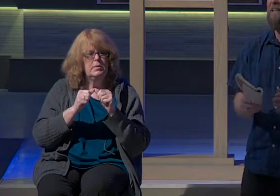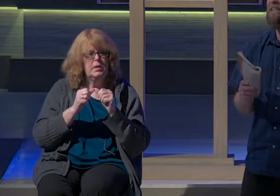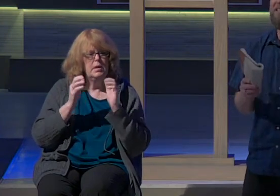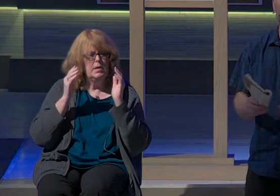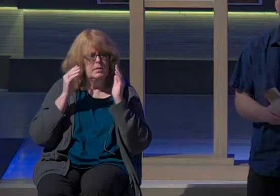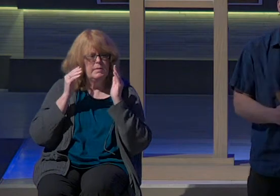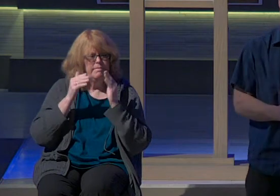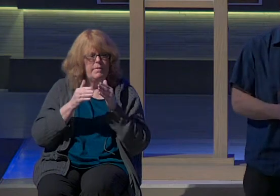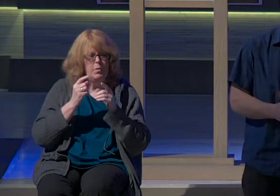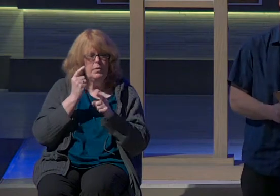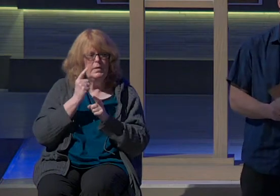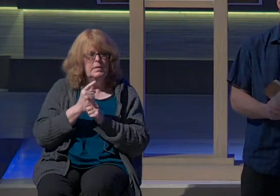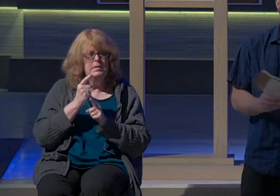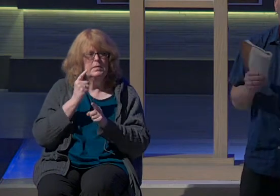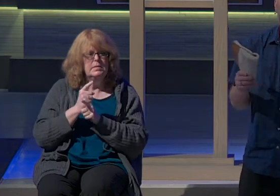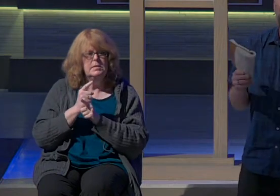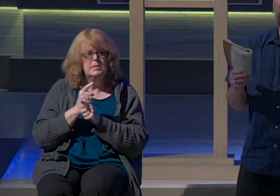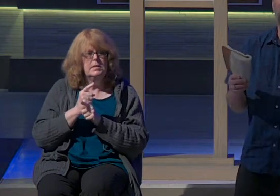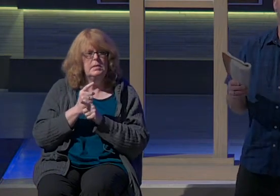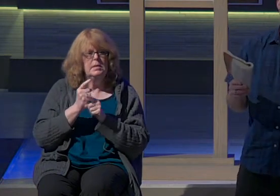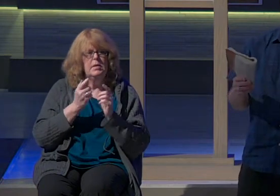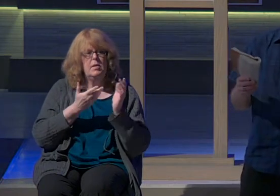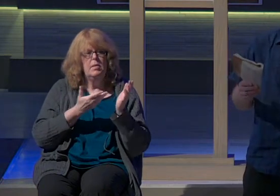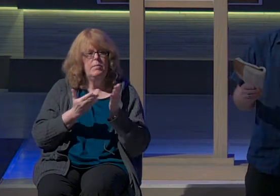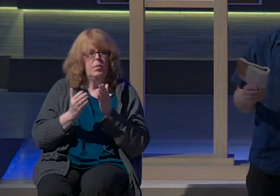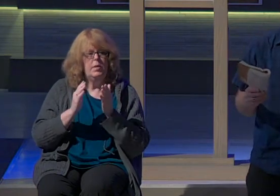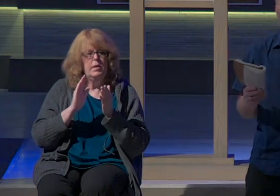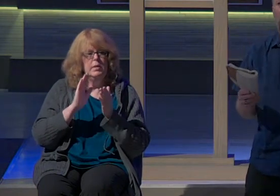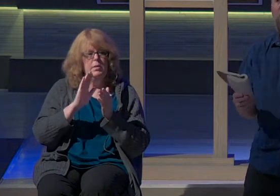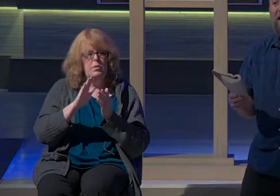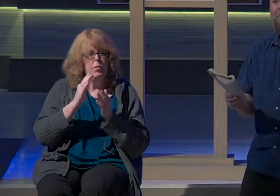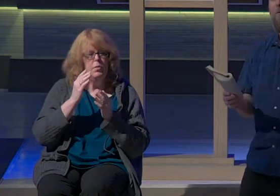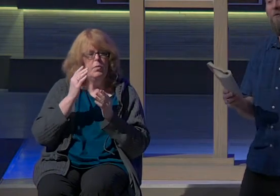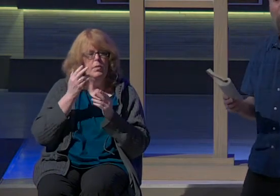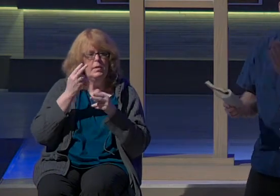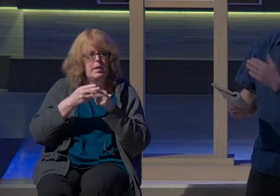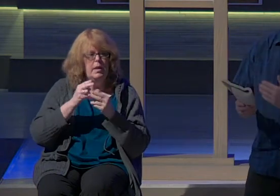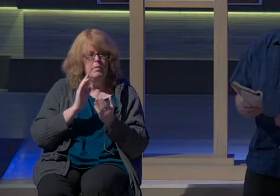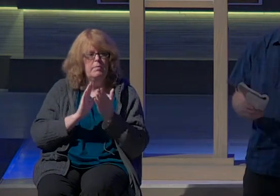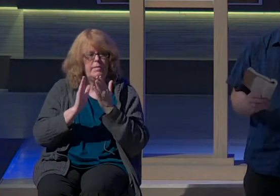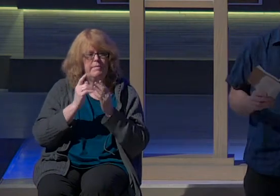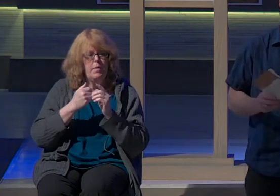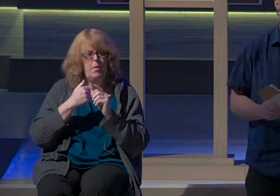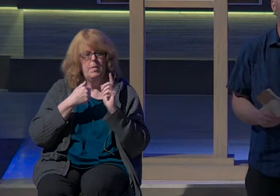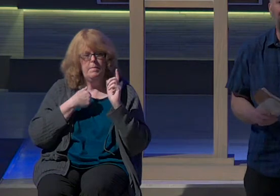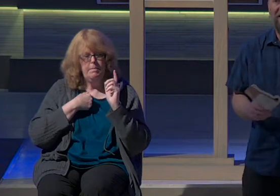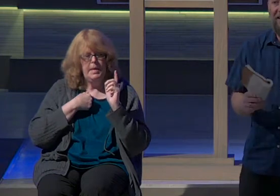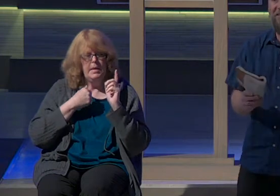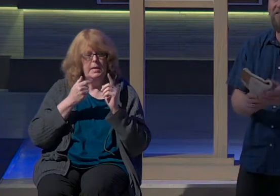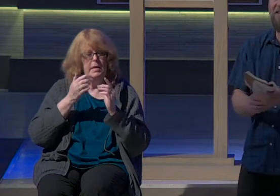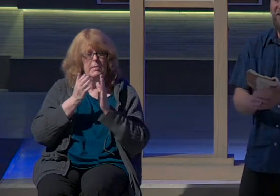devotedly, consistently bring your cause, your name before me in